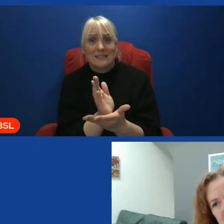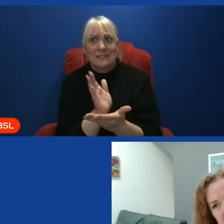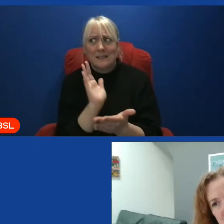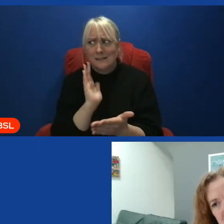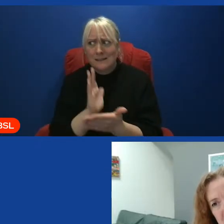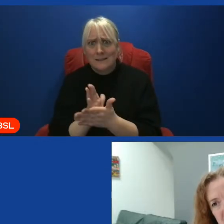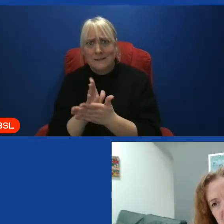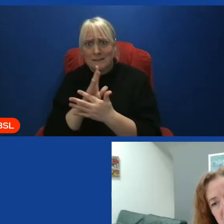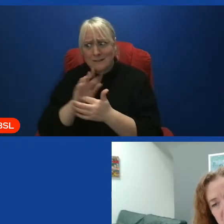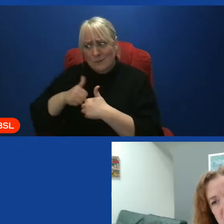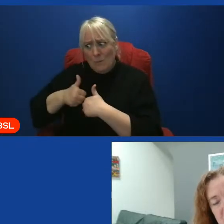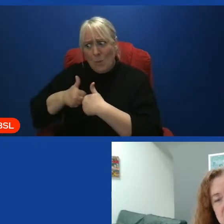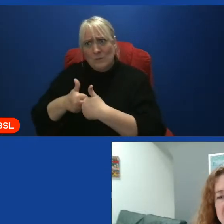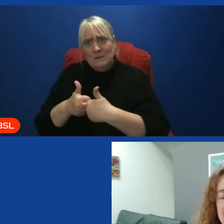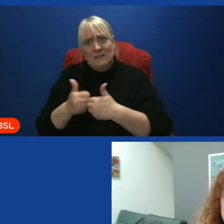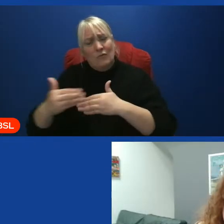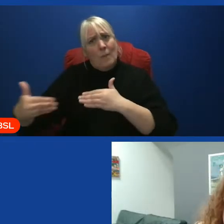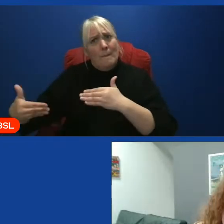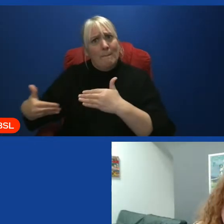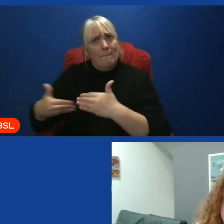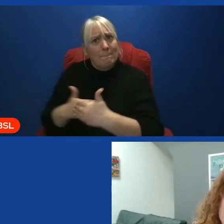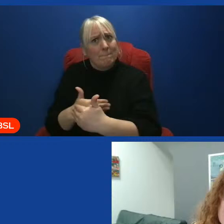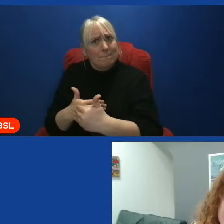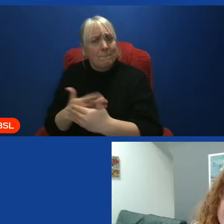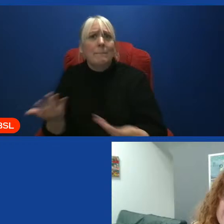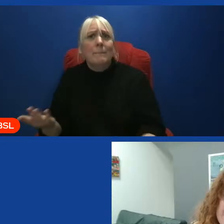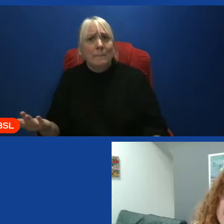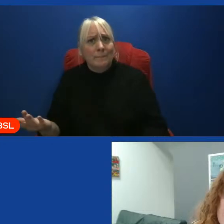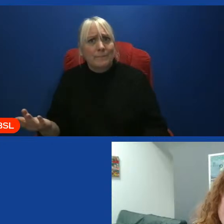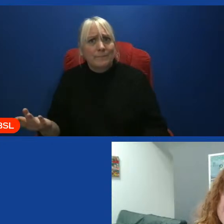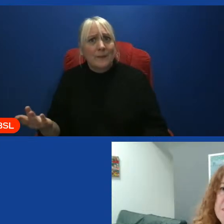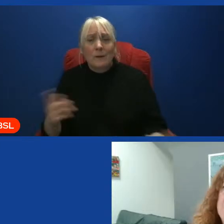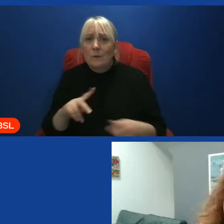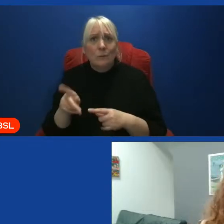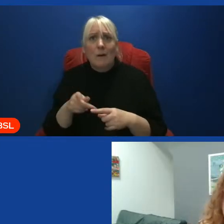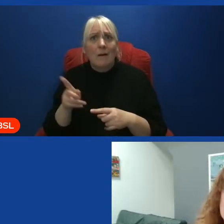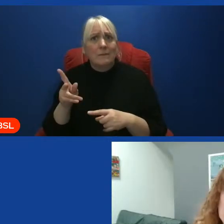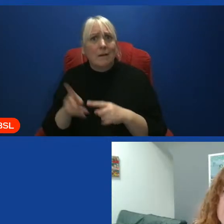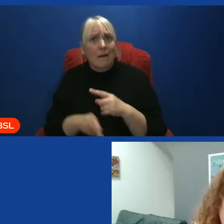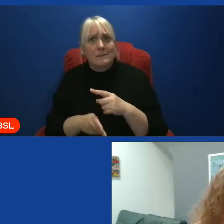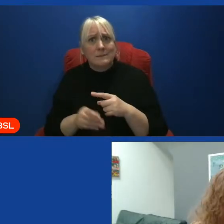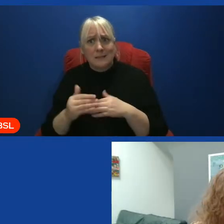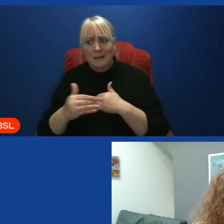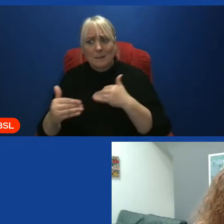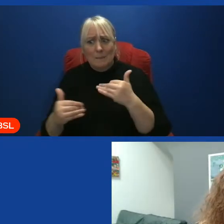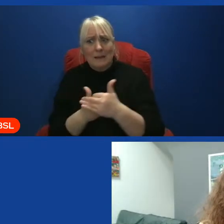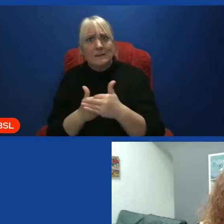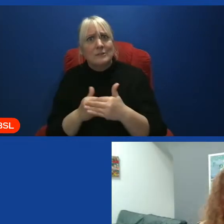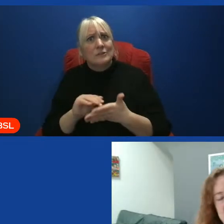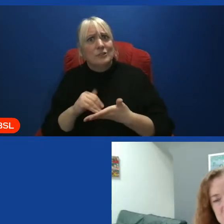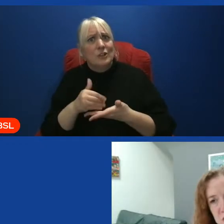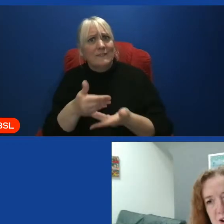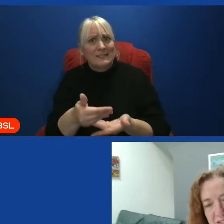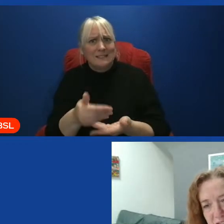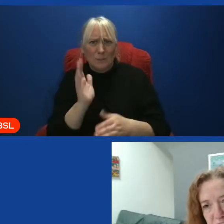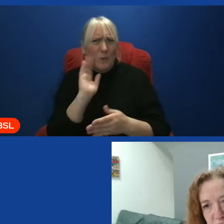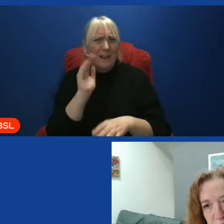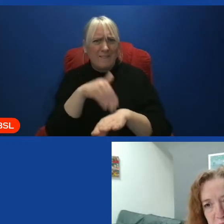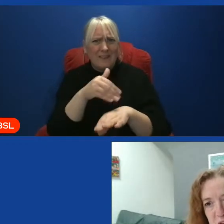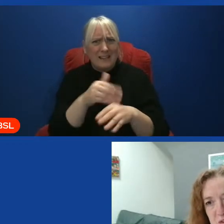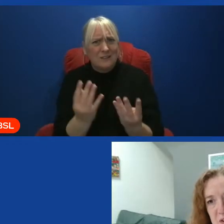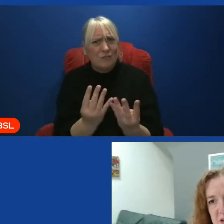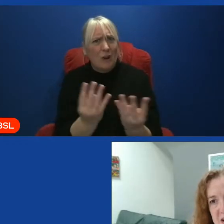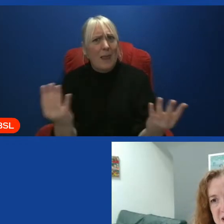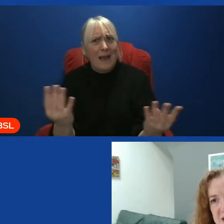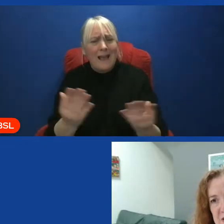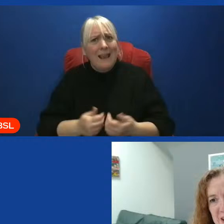cut backroom services without having an impact on the front line. So when people talk about what might sound attractive in